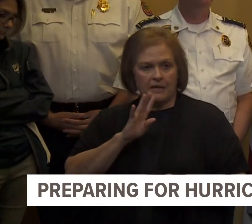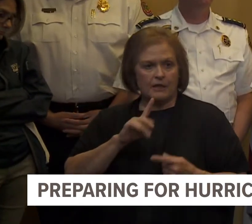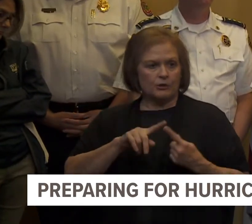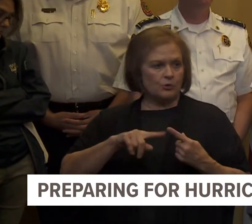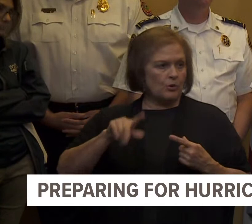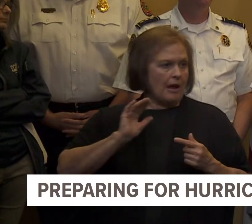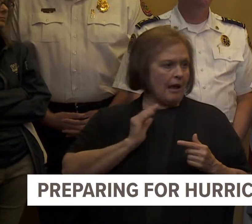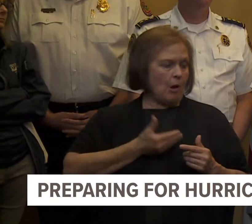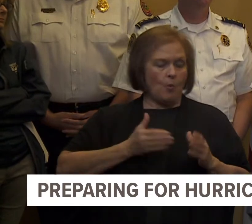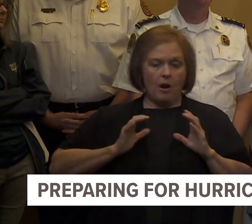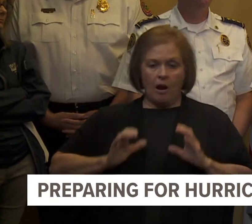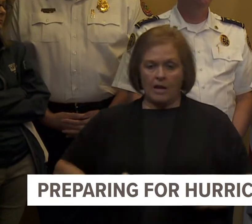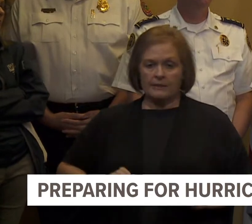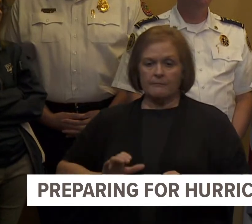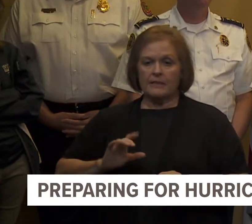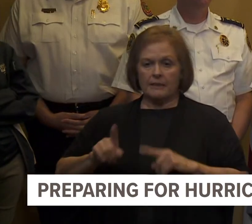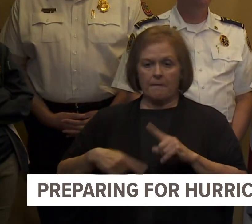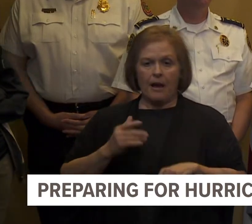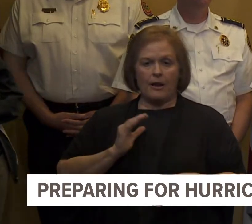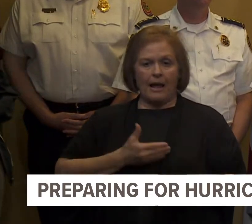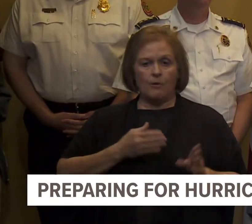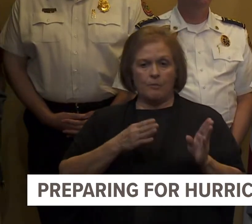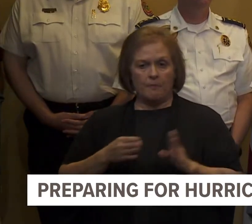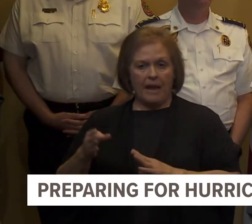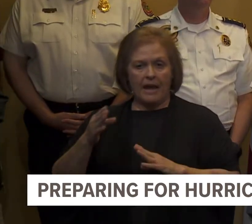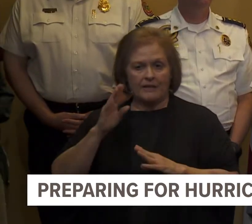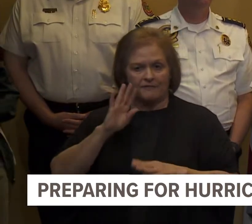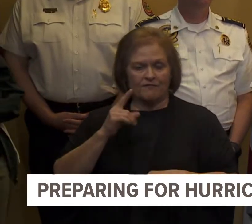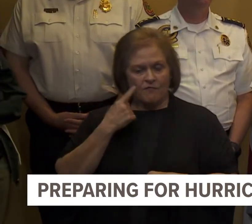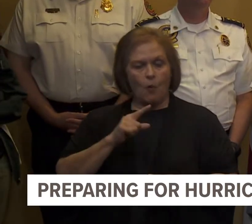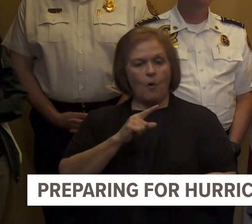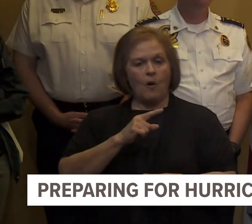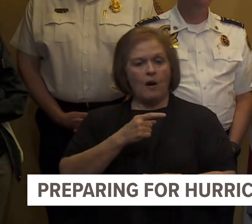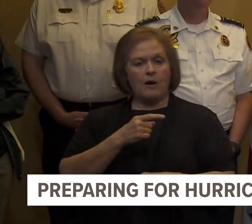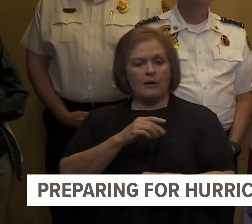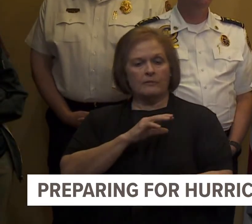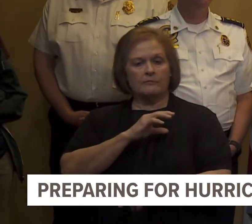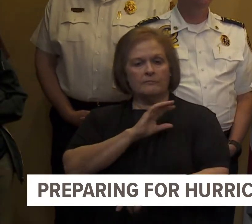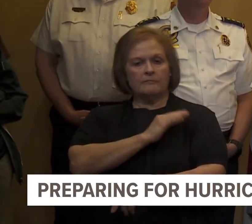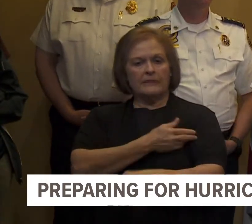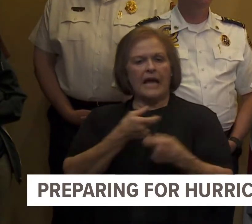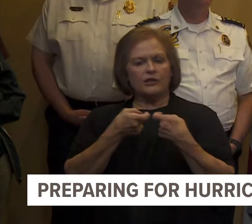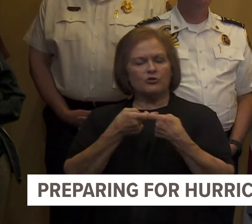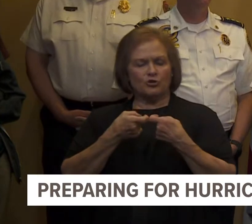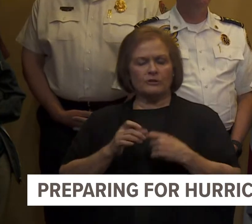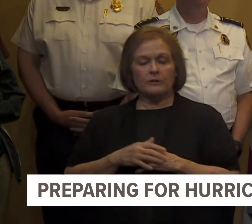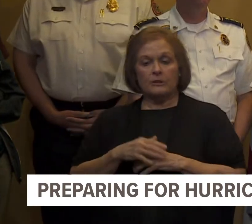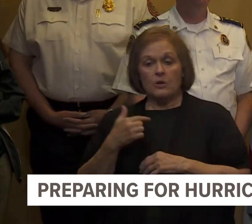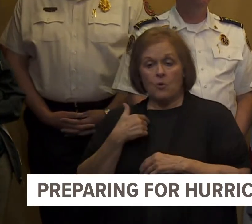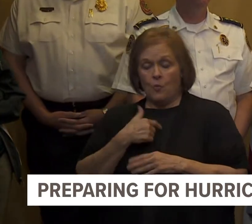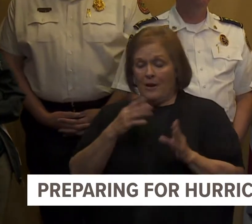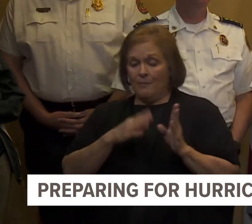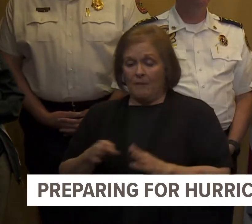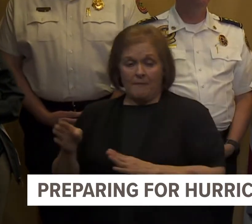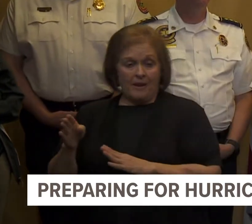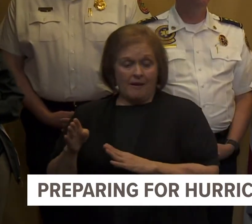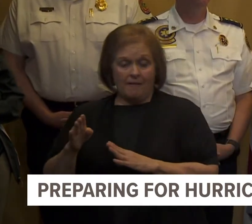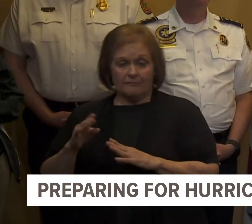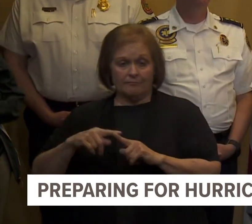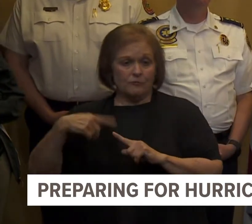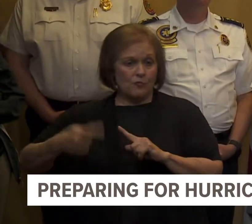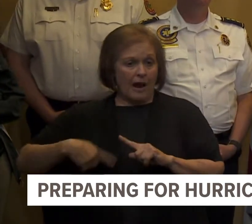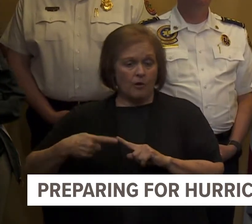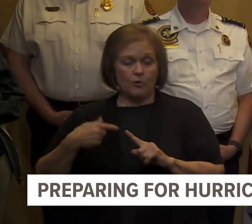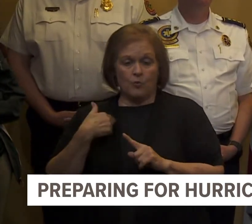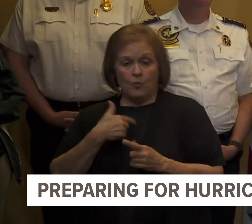our customers regarding our preparedness at Entergy. As you know, Entergy New Orleans, we prepare year-round, and